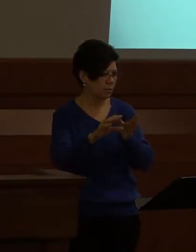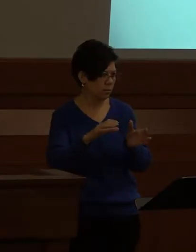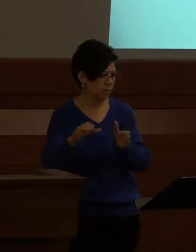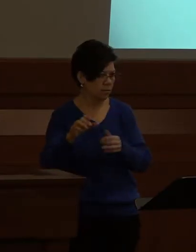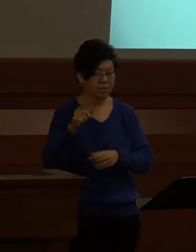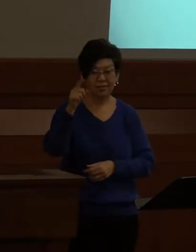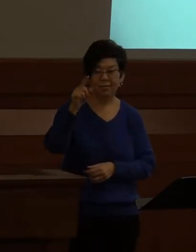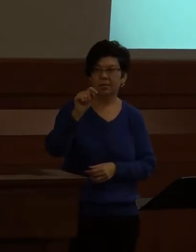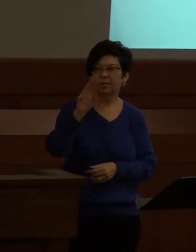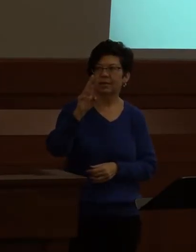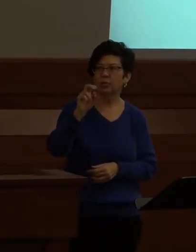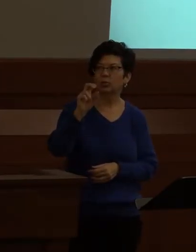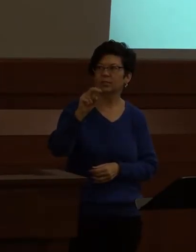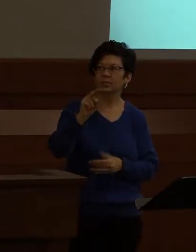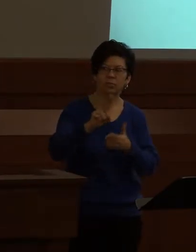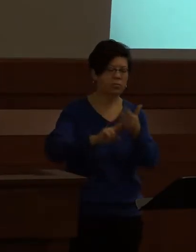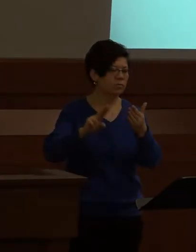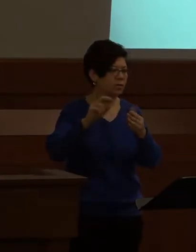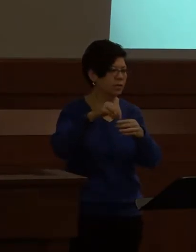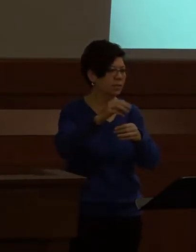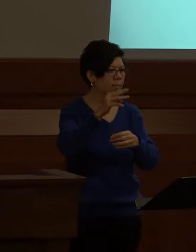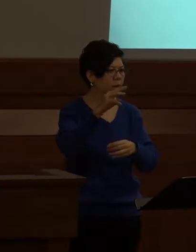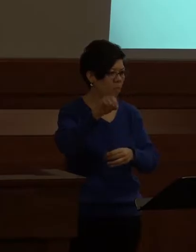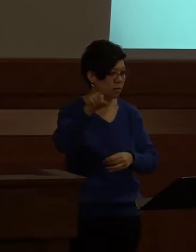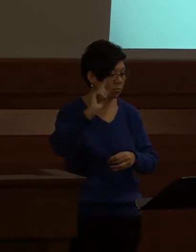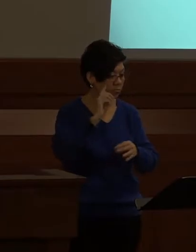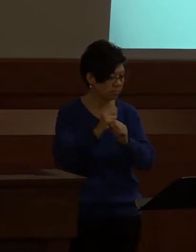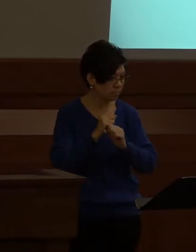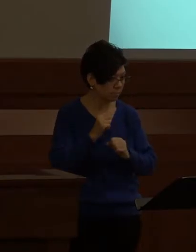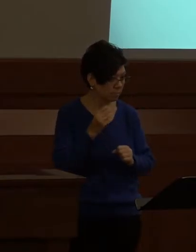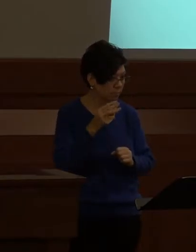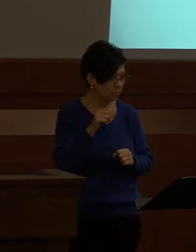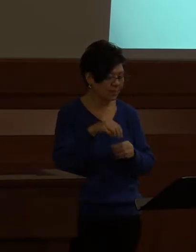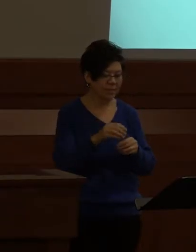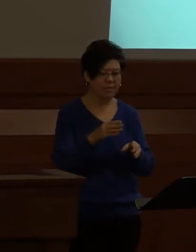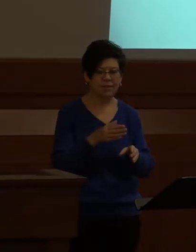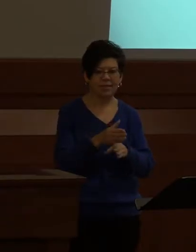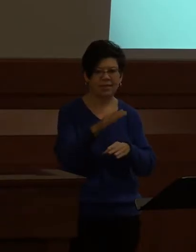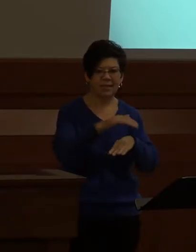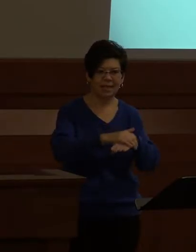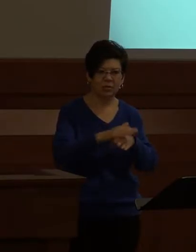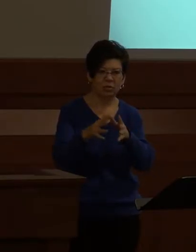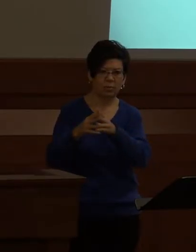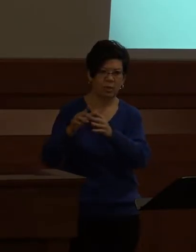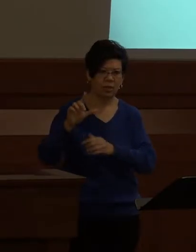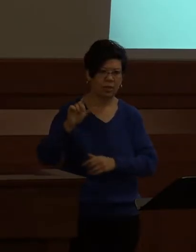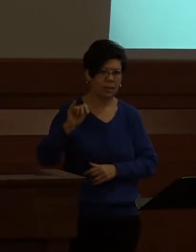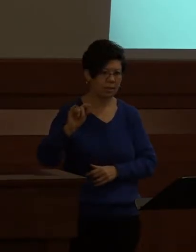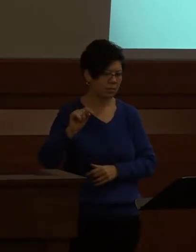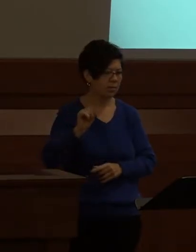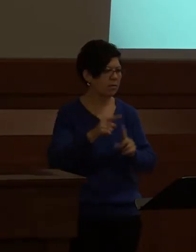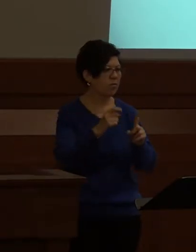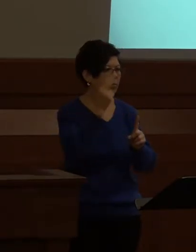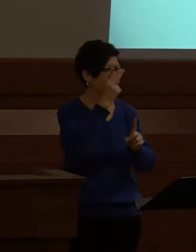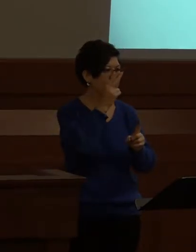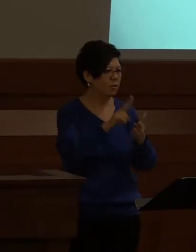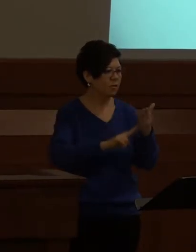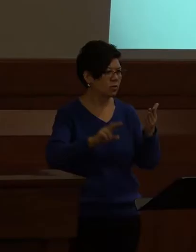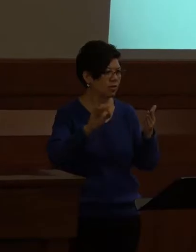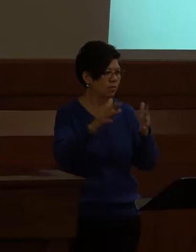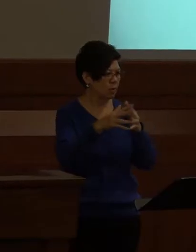University in Maryland. She received her master's in English and American literature from the Catholic University